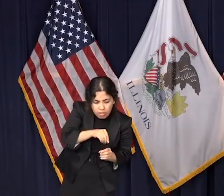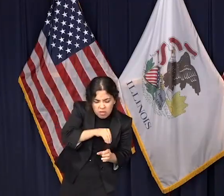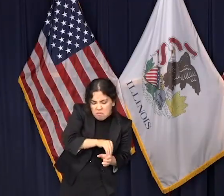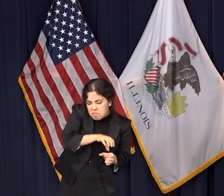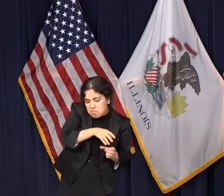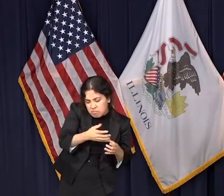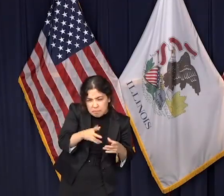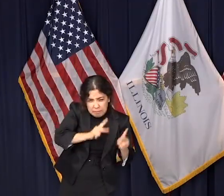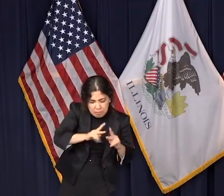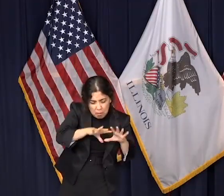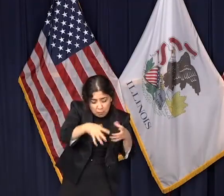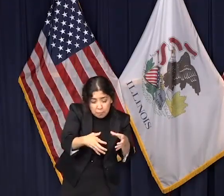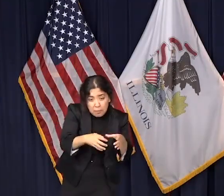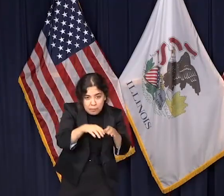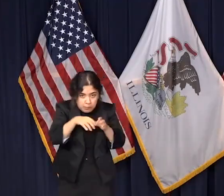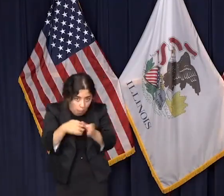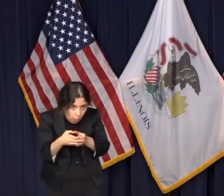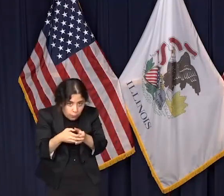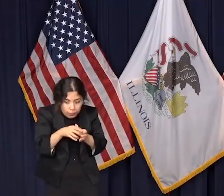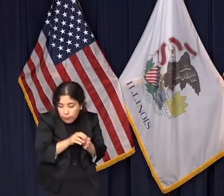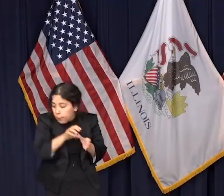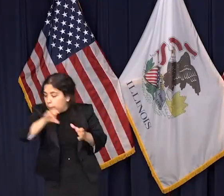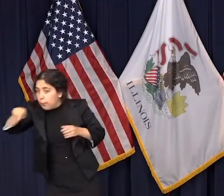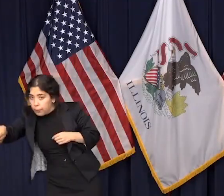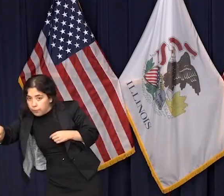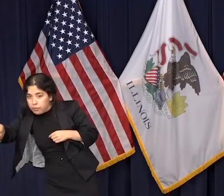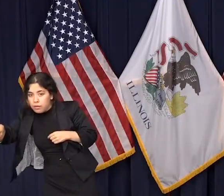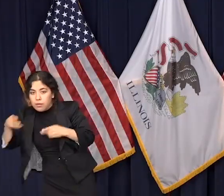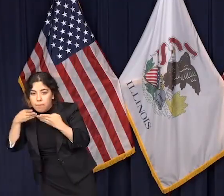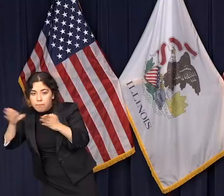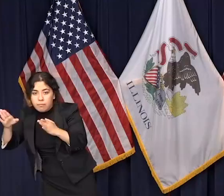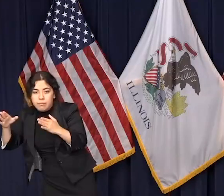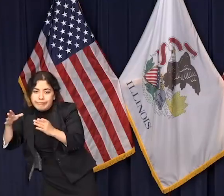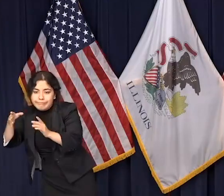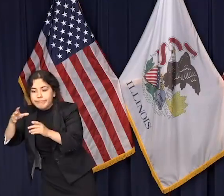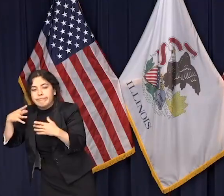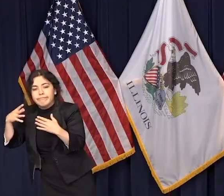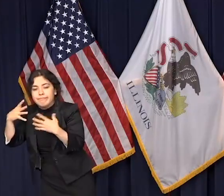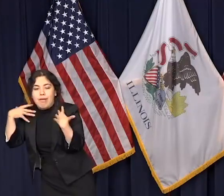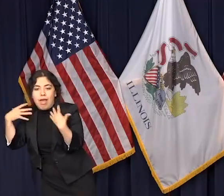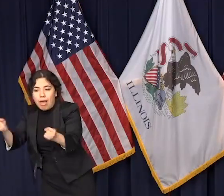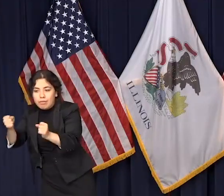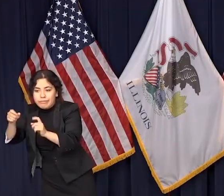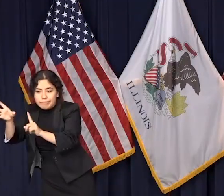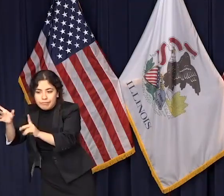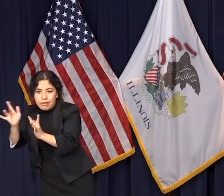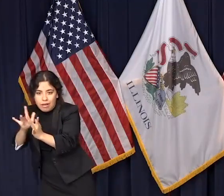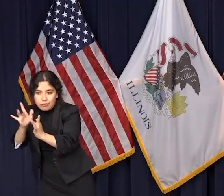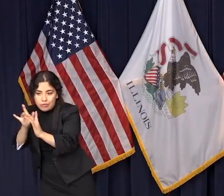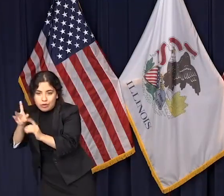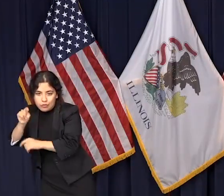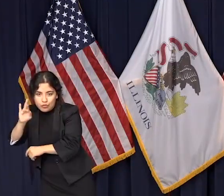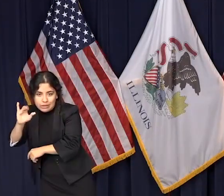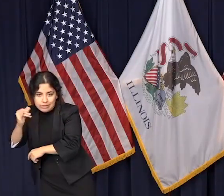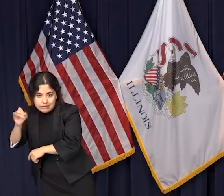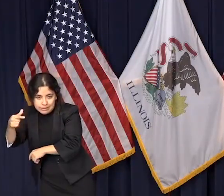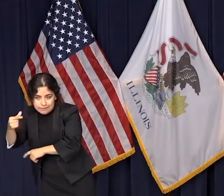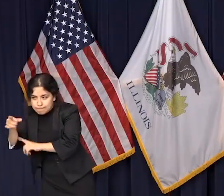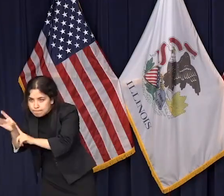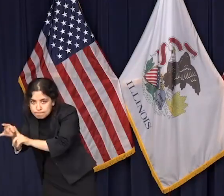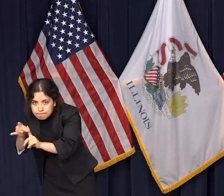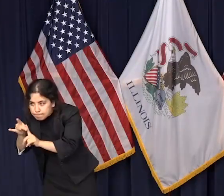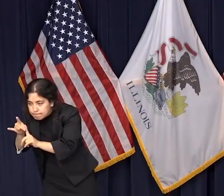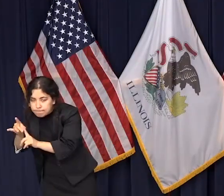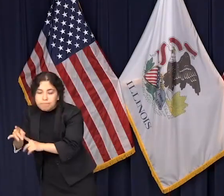ability. Progress has been good. Of the cases of the contacts that are identified, they're so